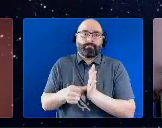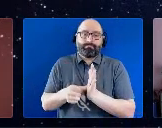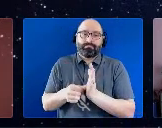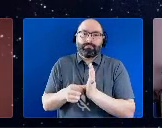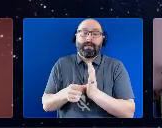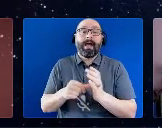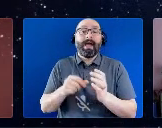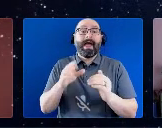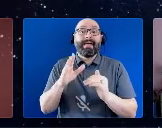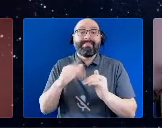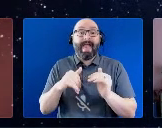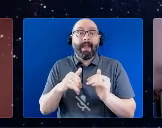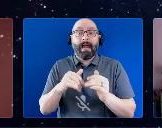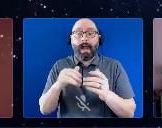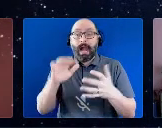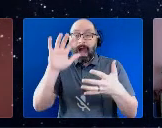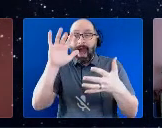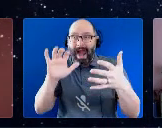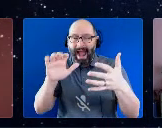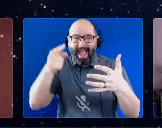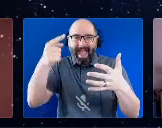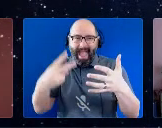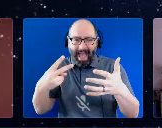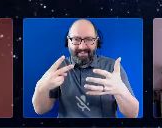half of a perfect solution. Like when